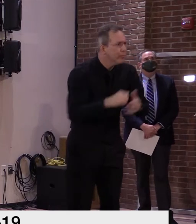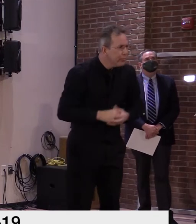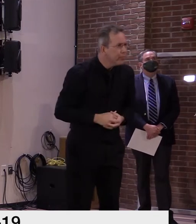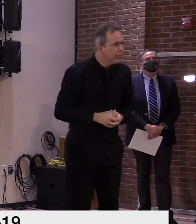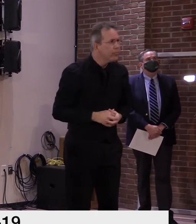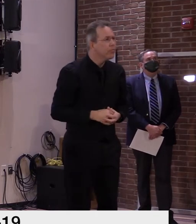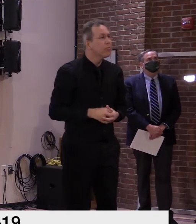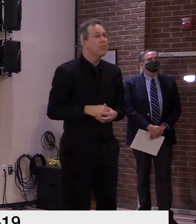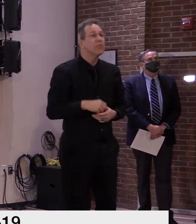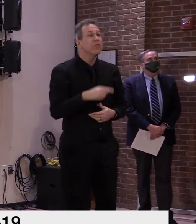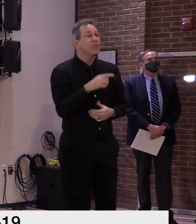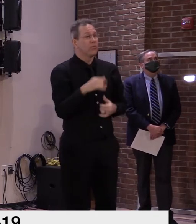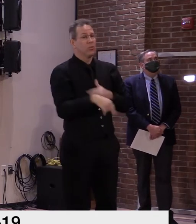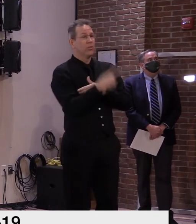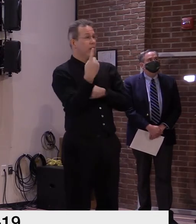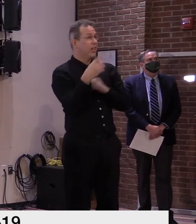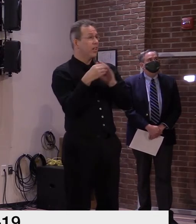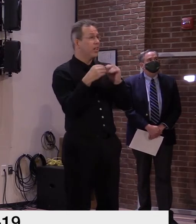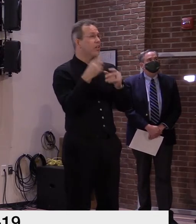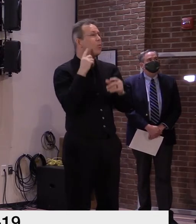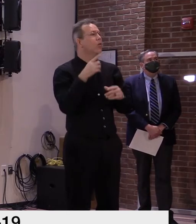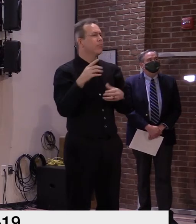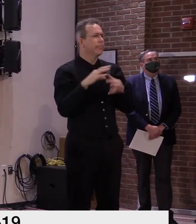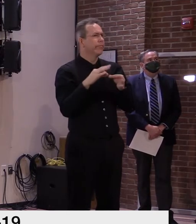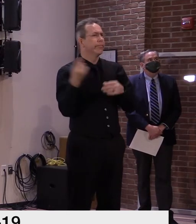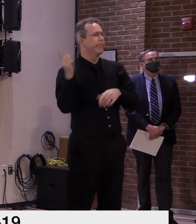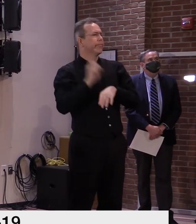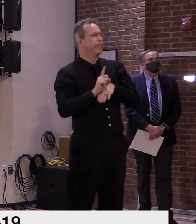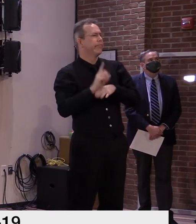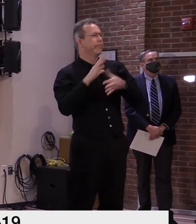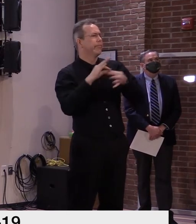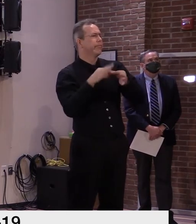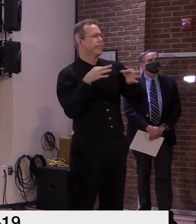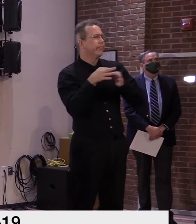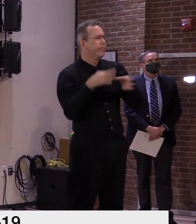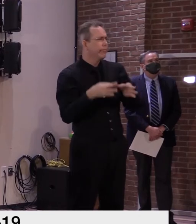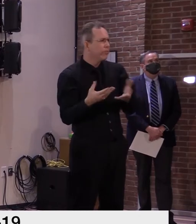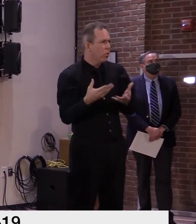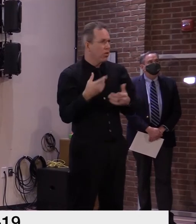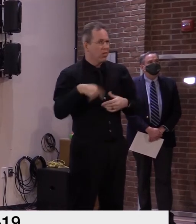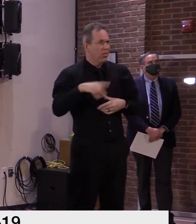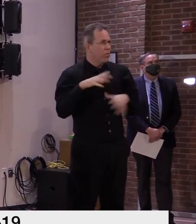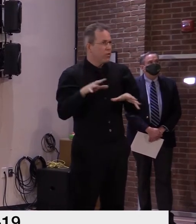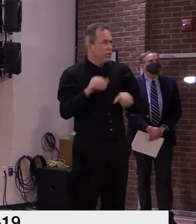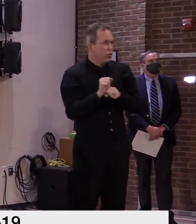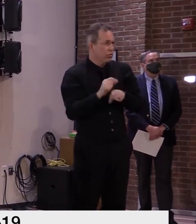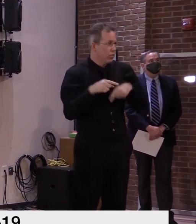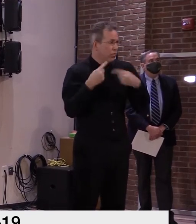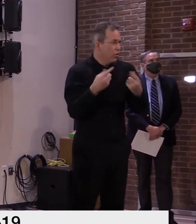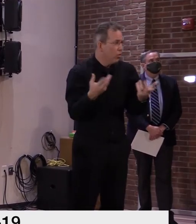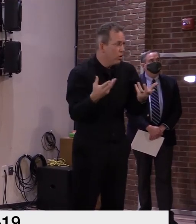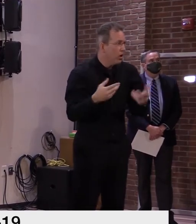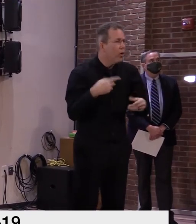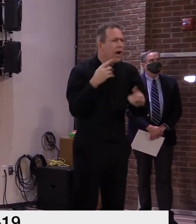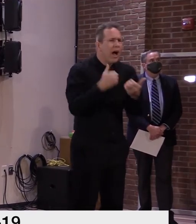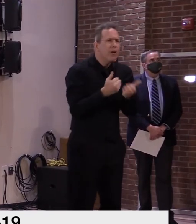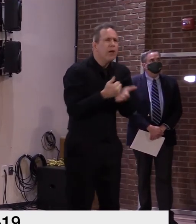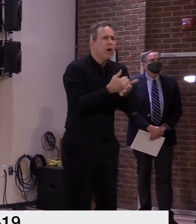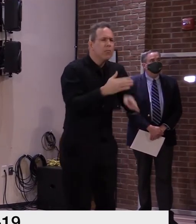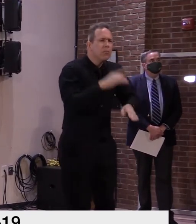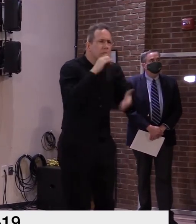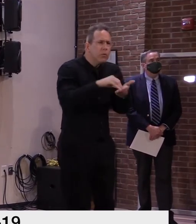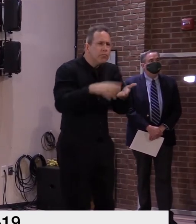is we've got a lot of work to do. Because even with the improvements in remote learning and some in-person instruction